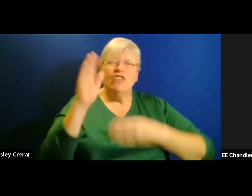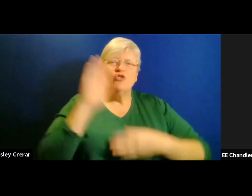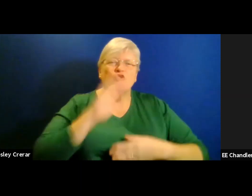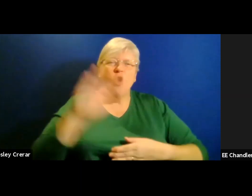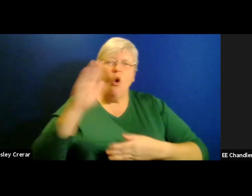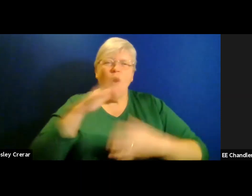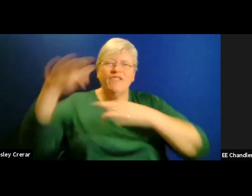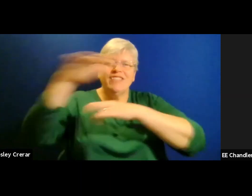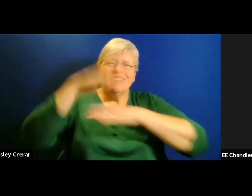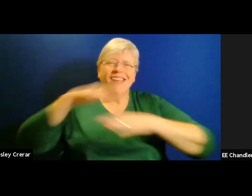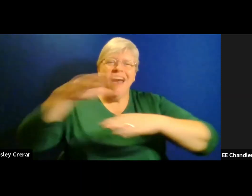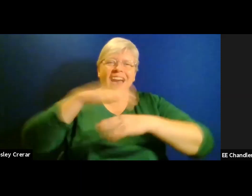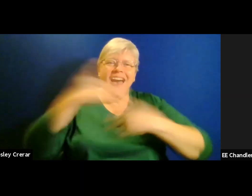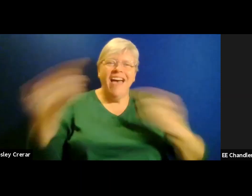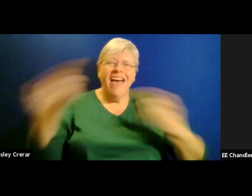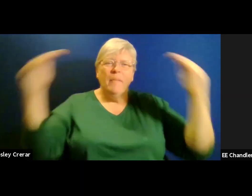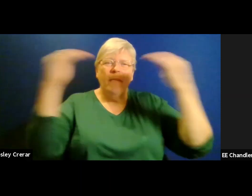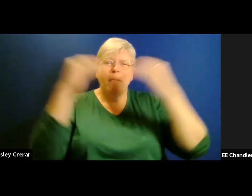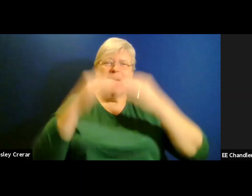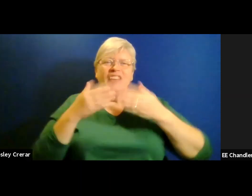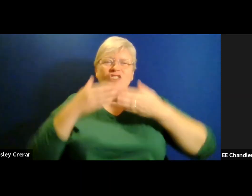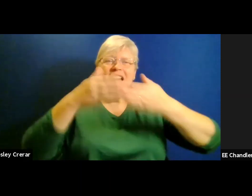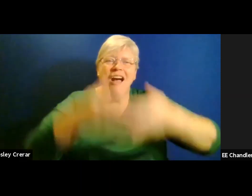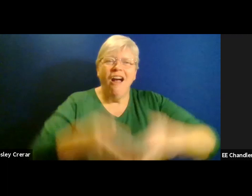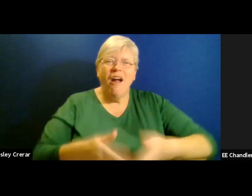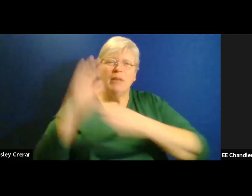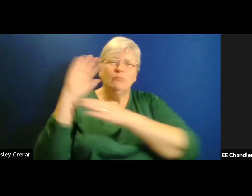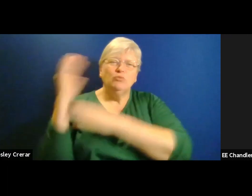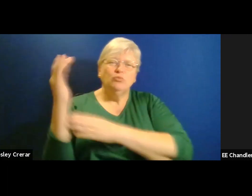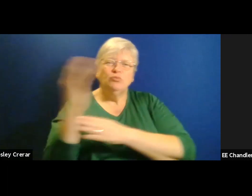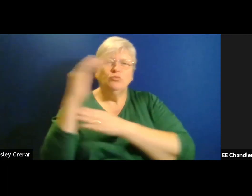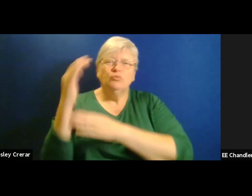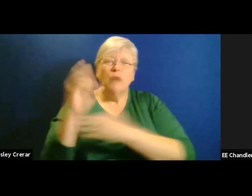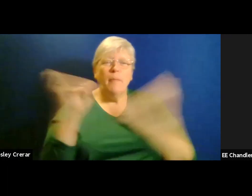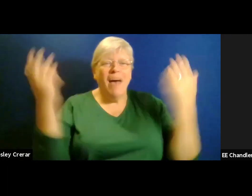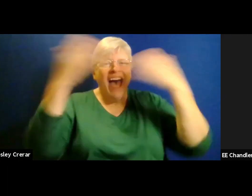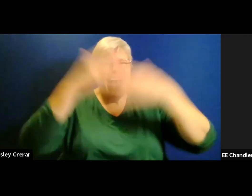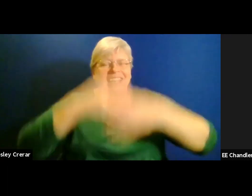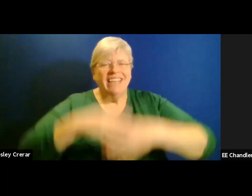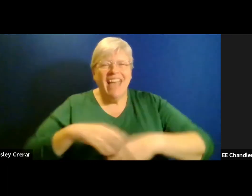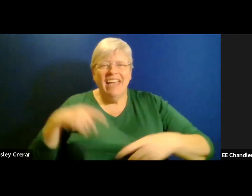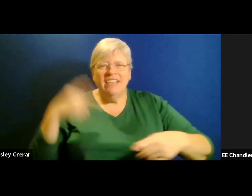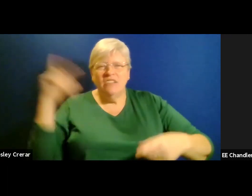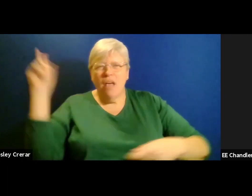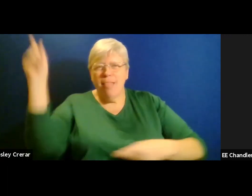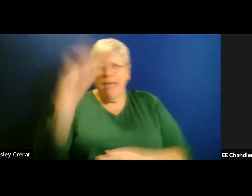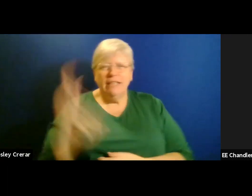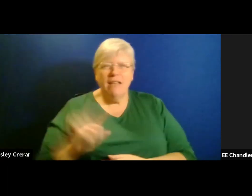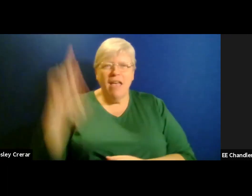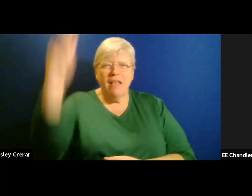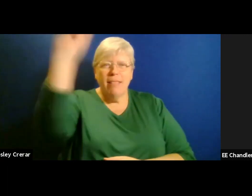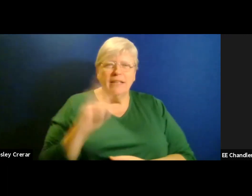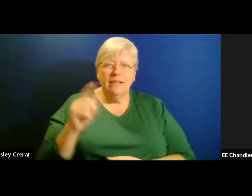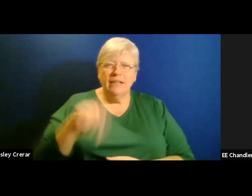ringing masts. But at night, the sky is striped with violent lightning, mountaintops